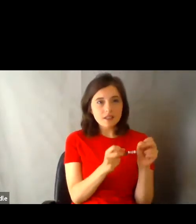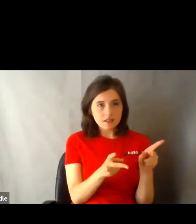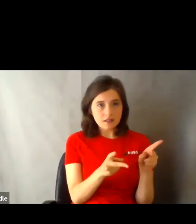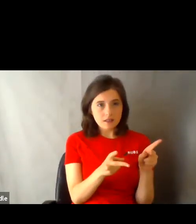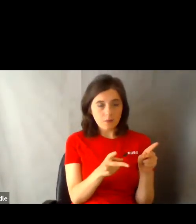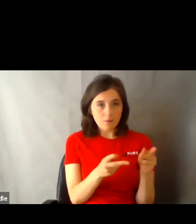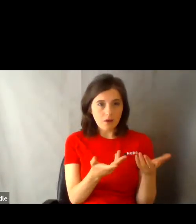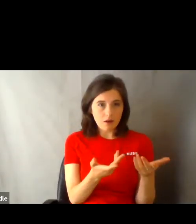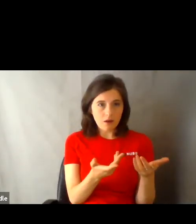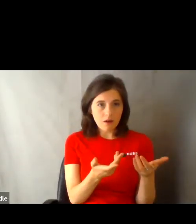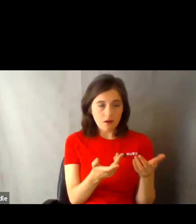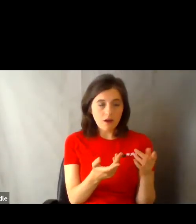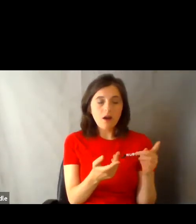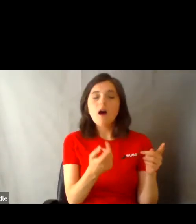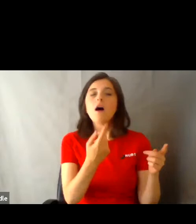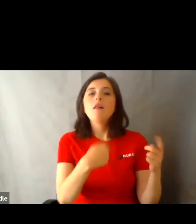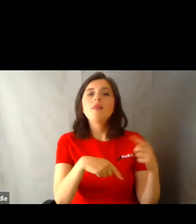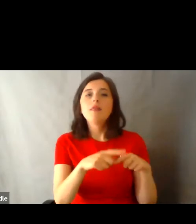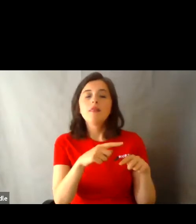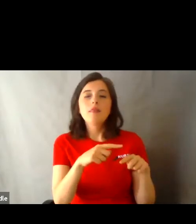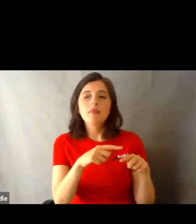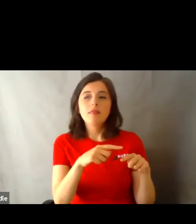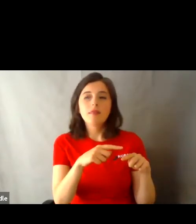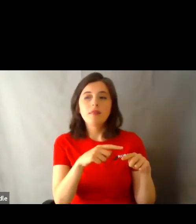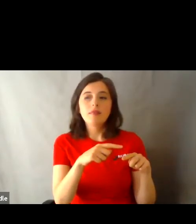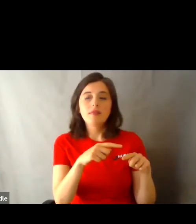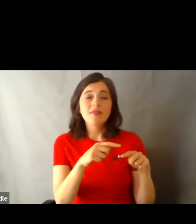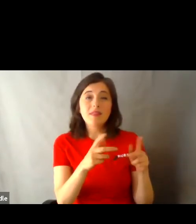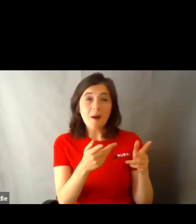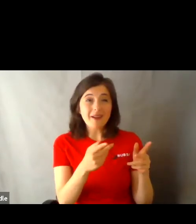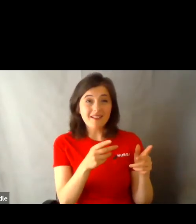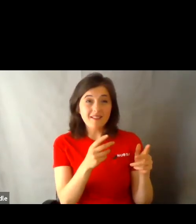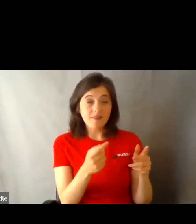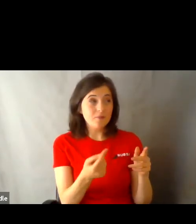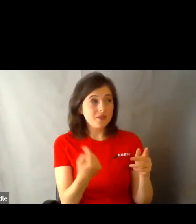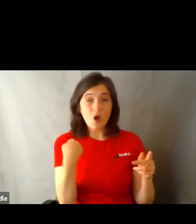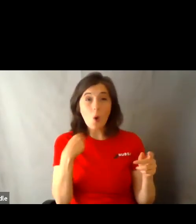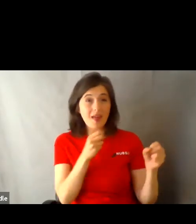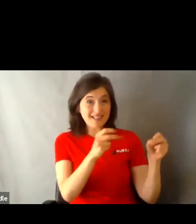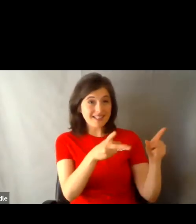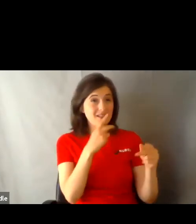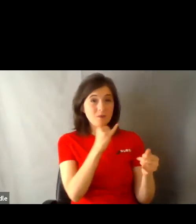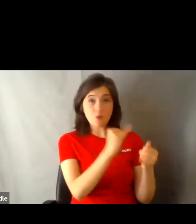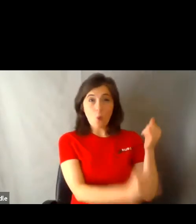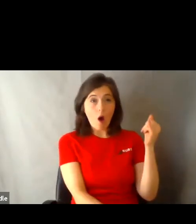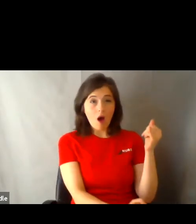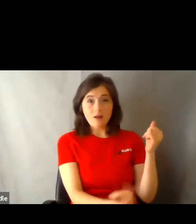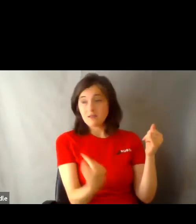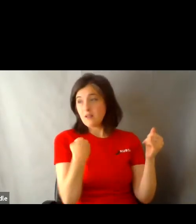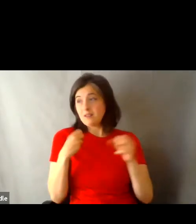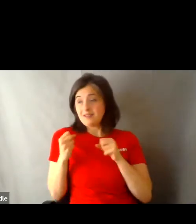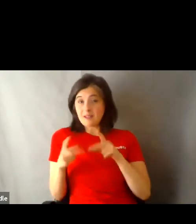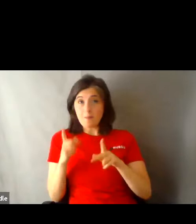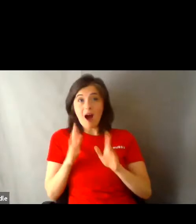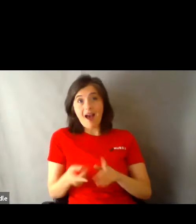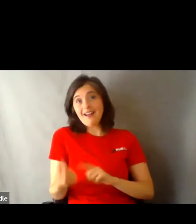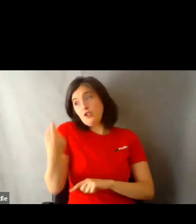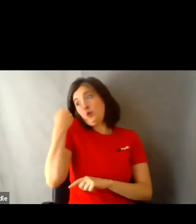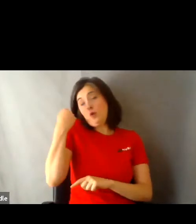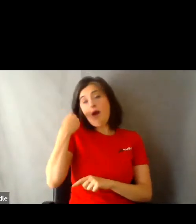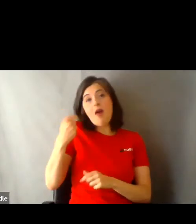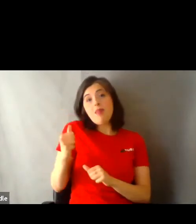treat you even worse than the system I had to rely on in the last recession when I was unemployed for 14